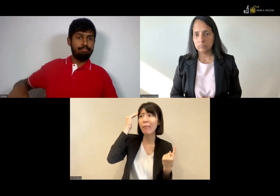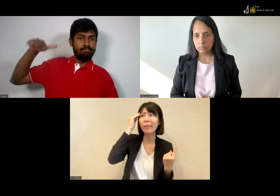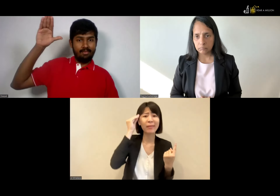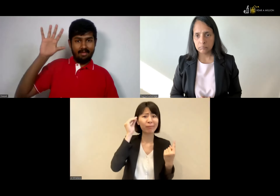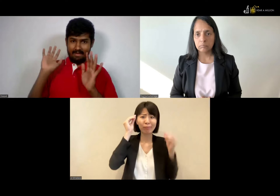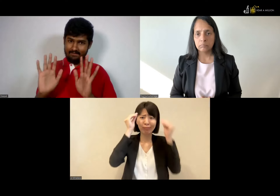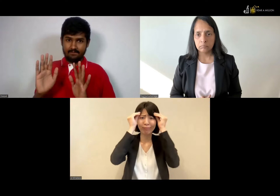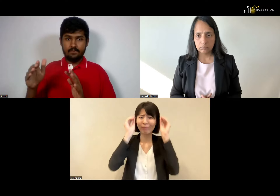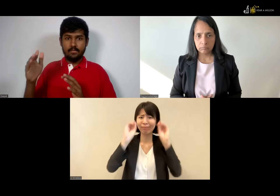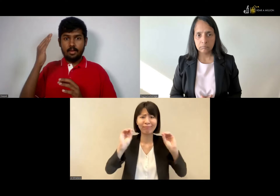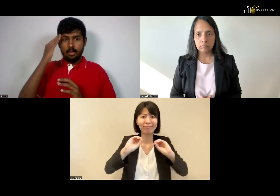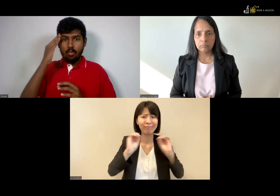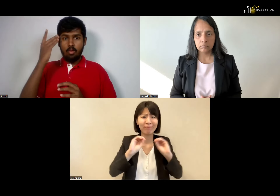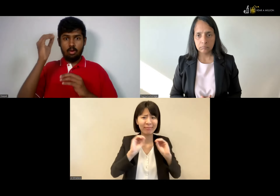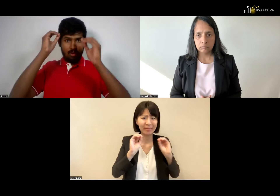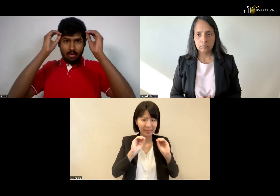an exposure to sign language, etc.